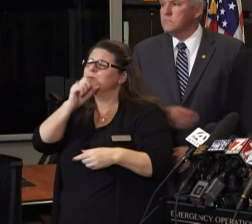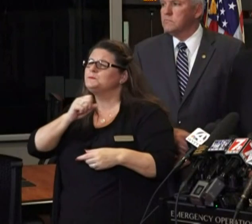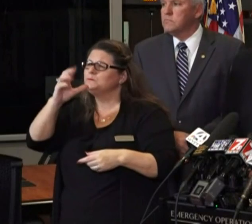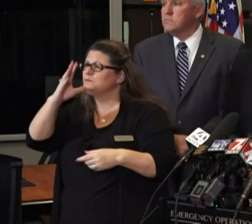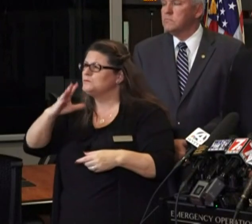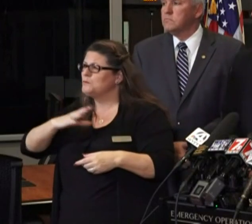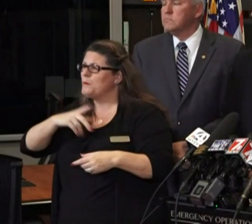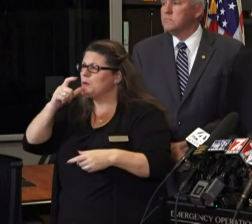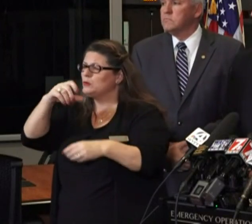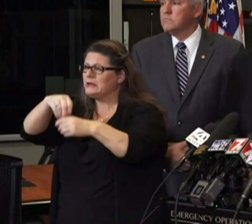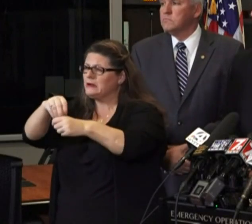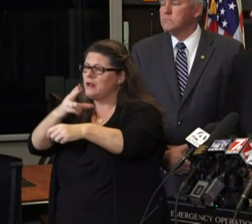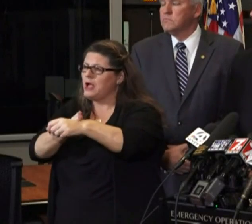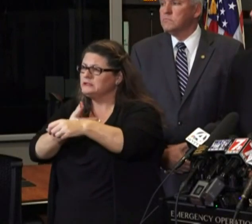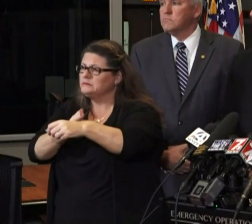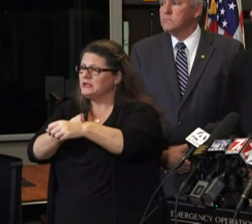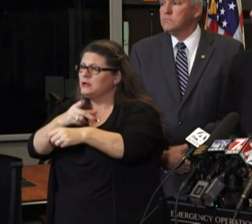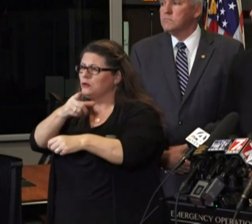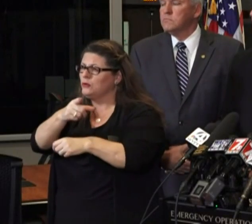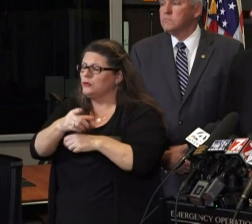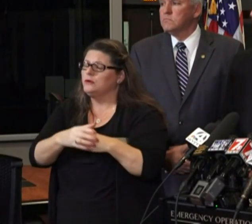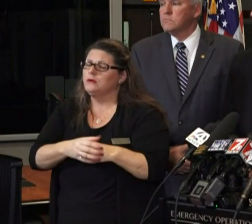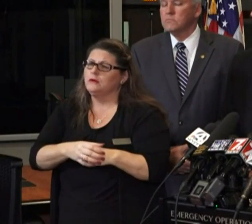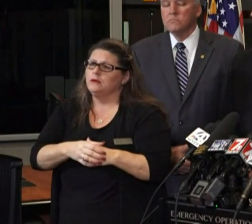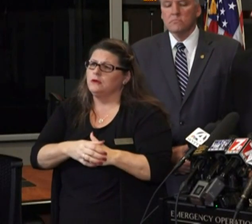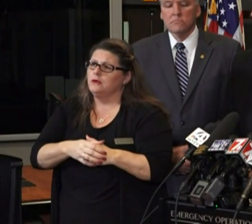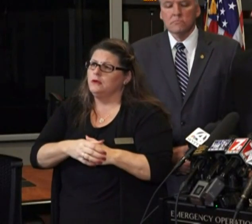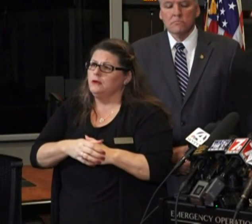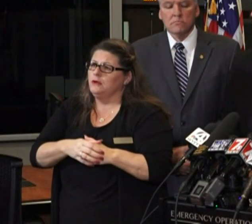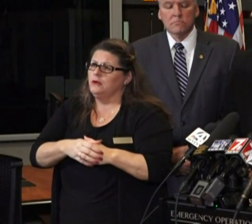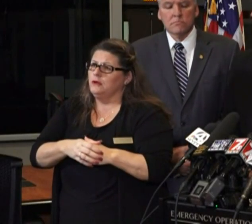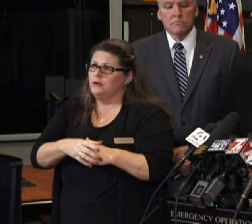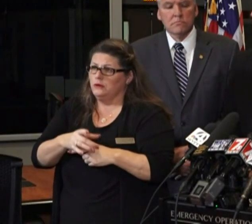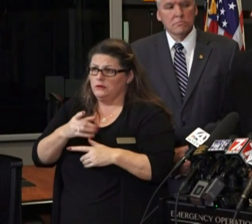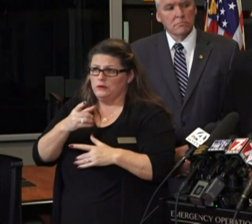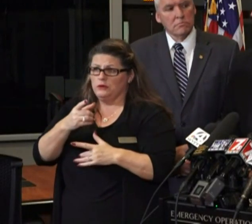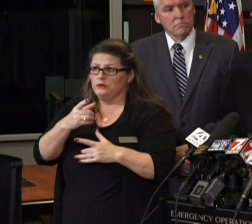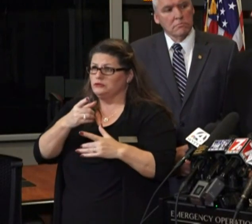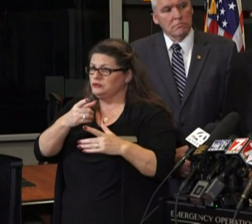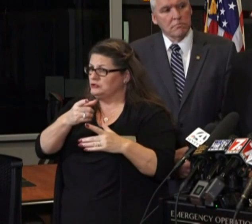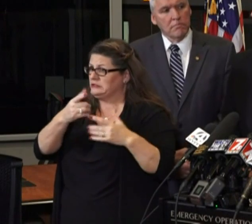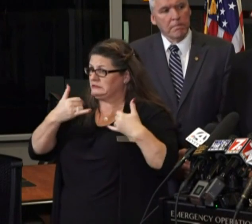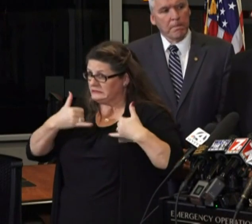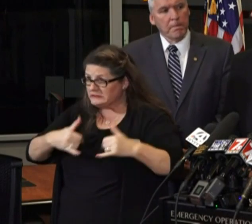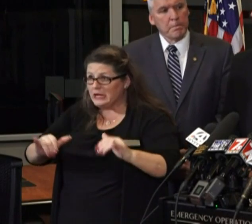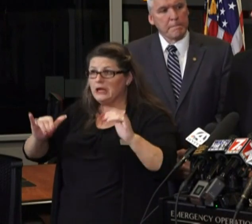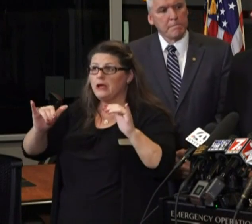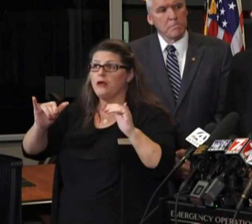As of right now, she has not left the city.